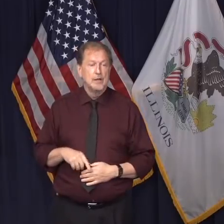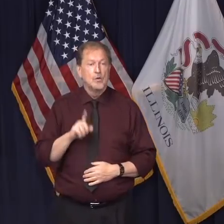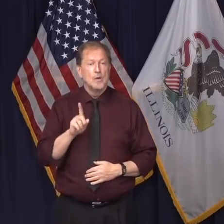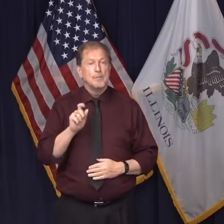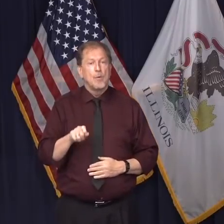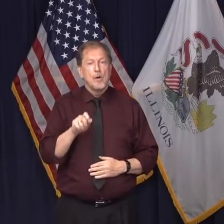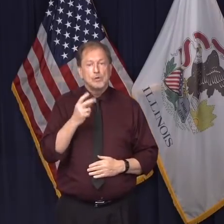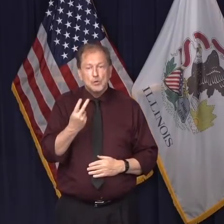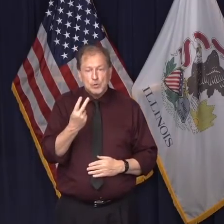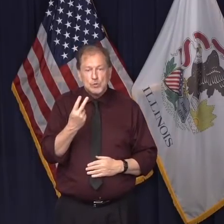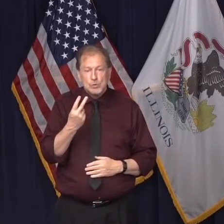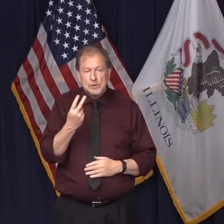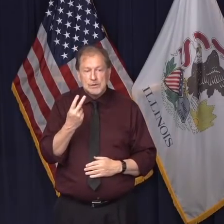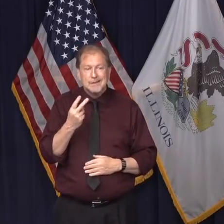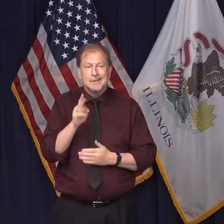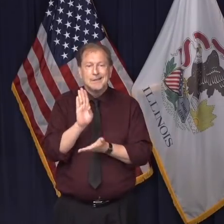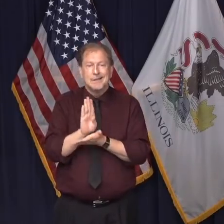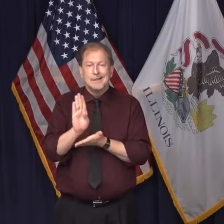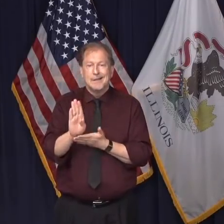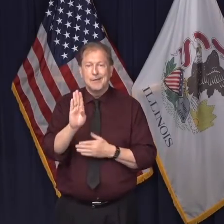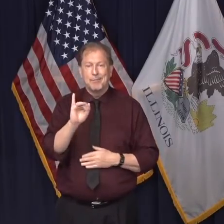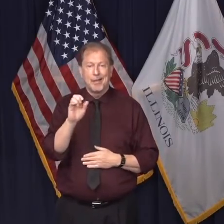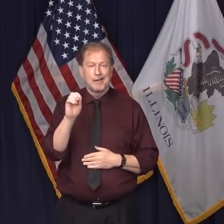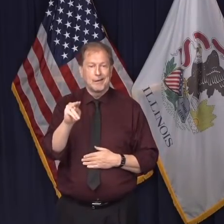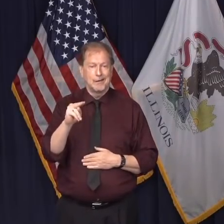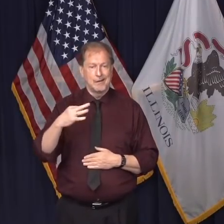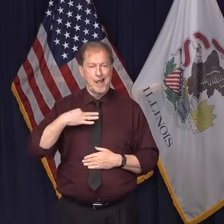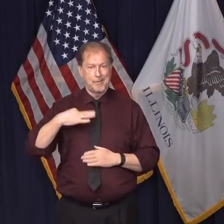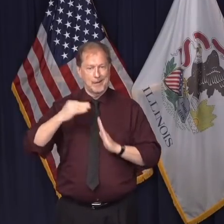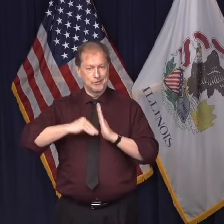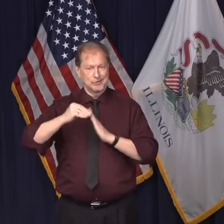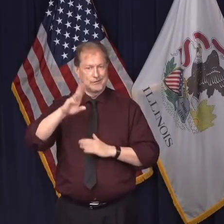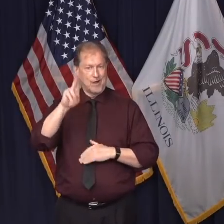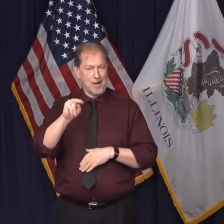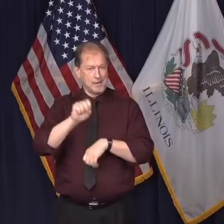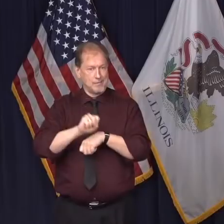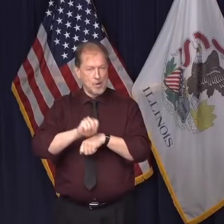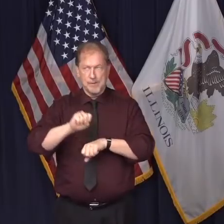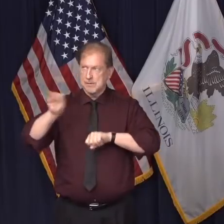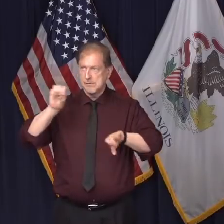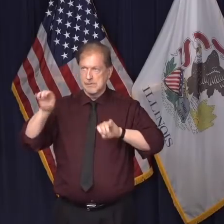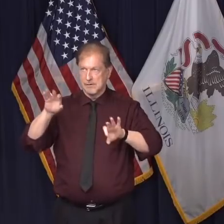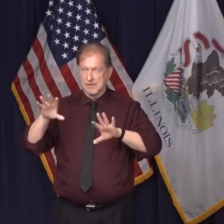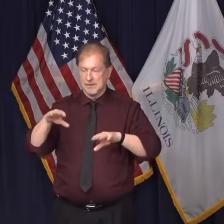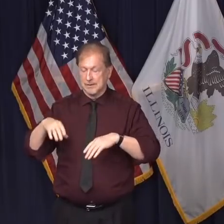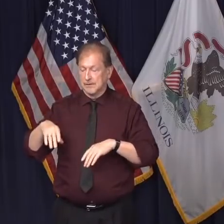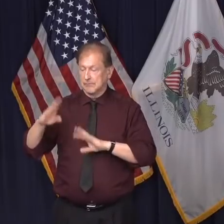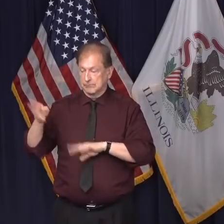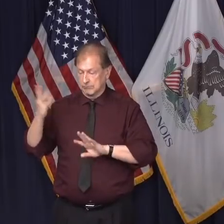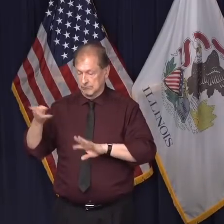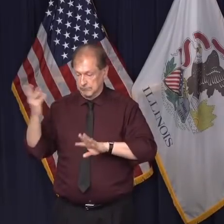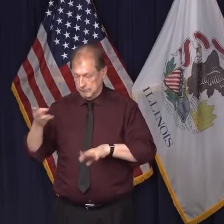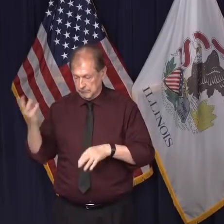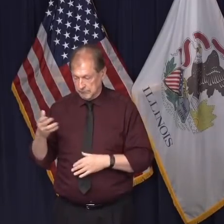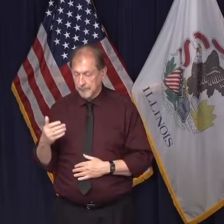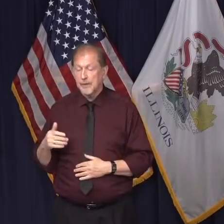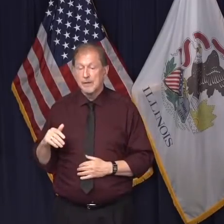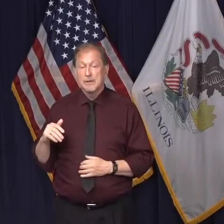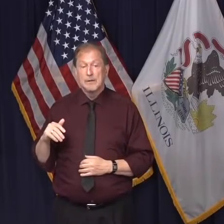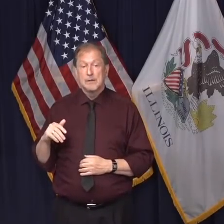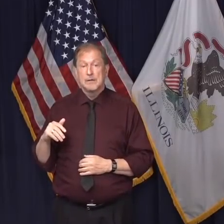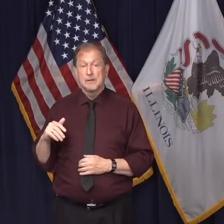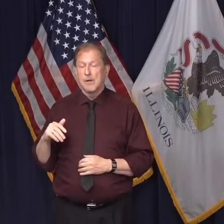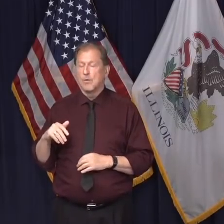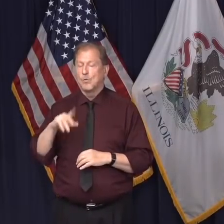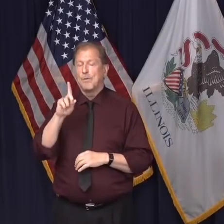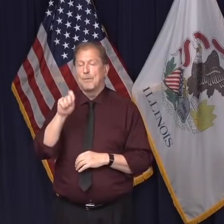million applications have been filed, and those filings have gone through. So there are people who remain. There are some people